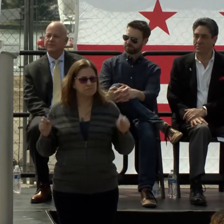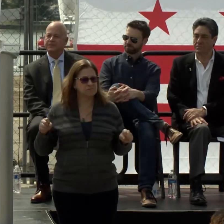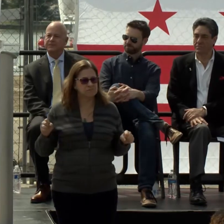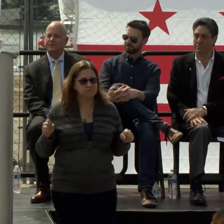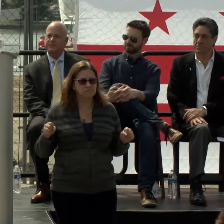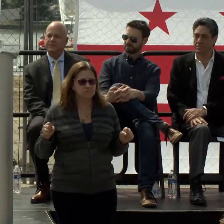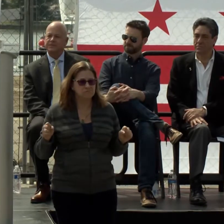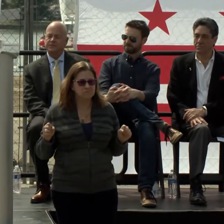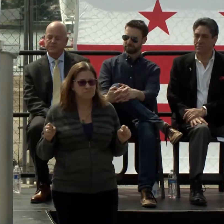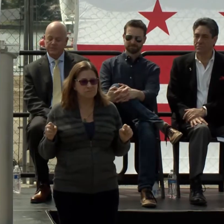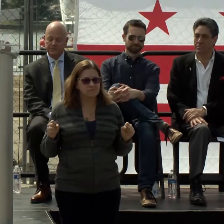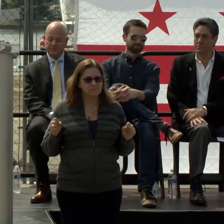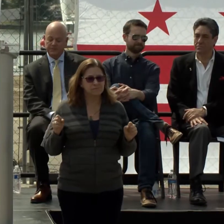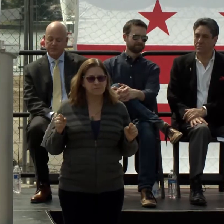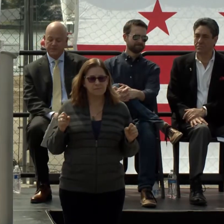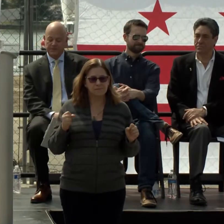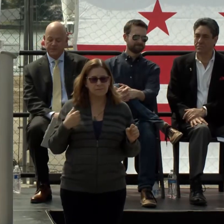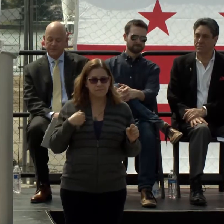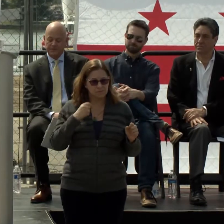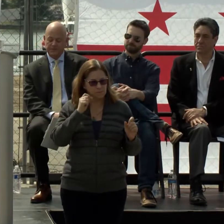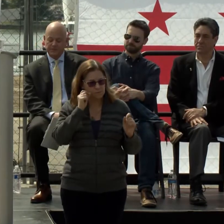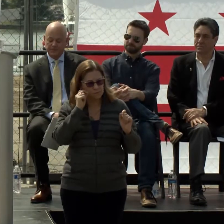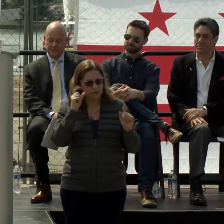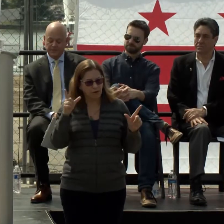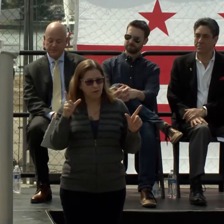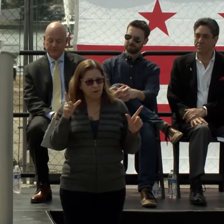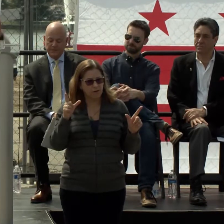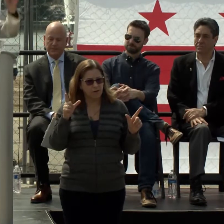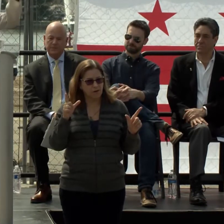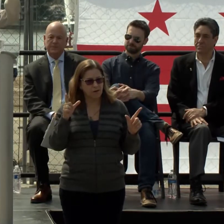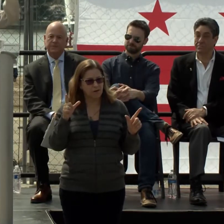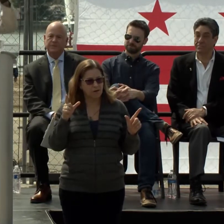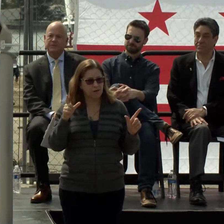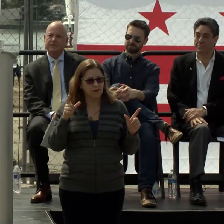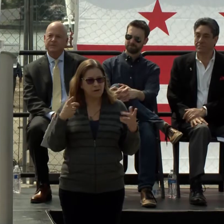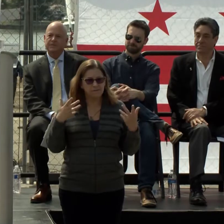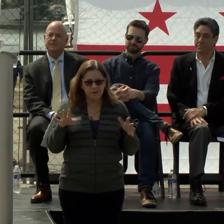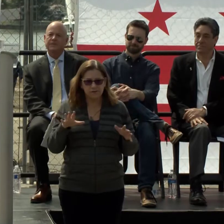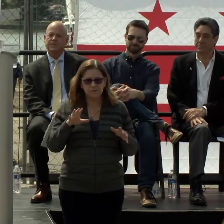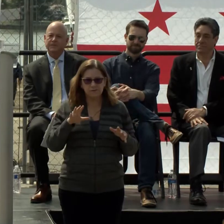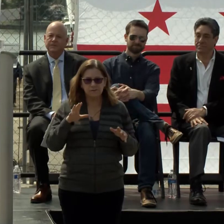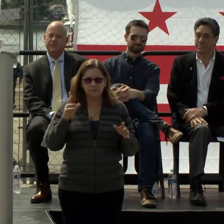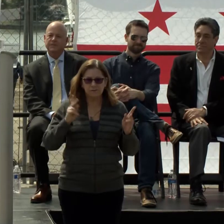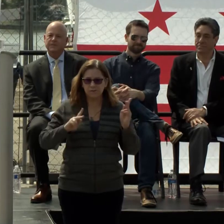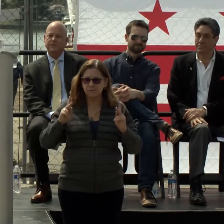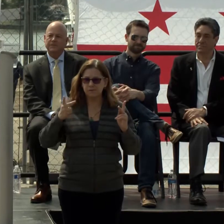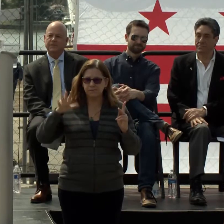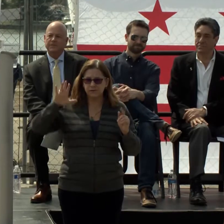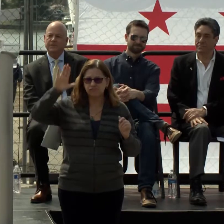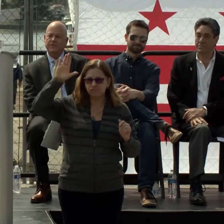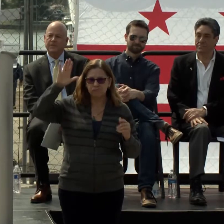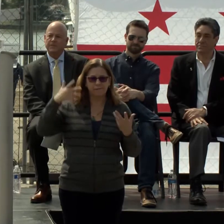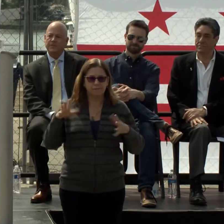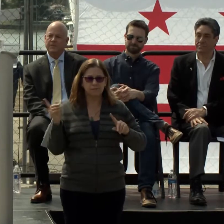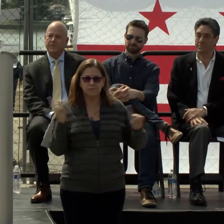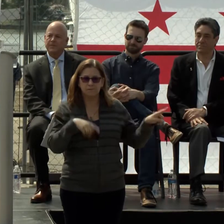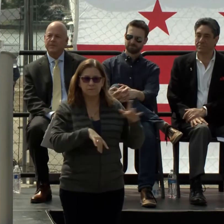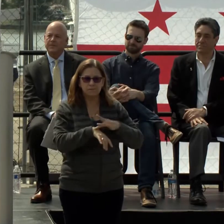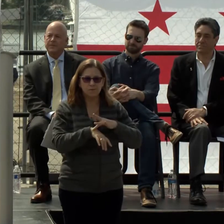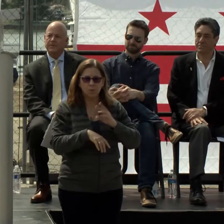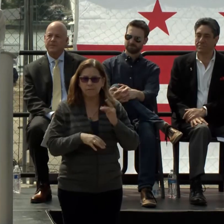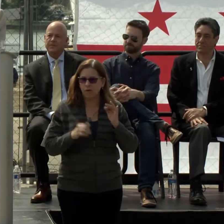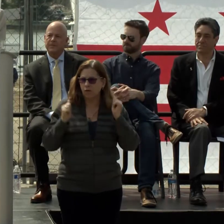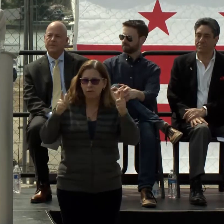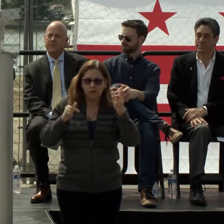I am surprised to see how many people raise their hands and say yes,